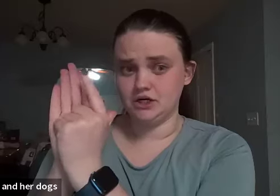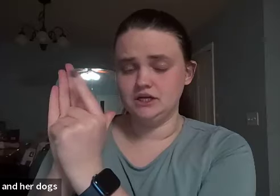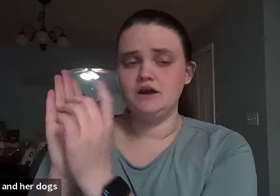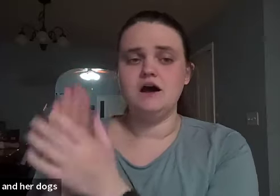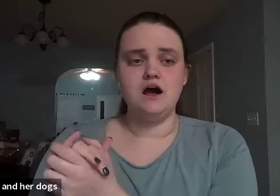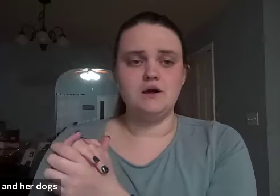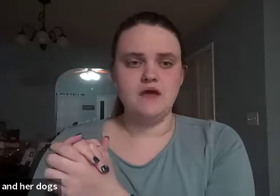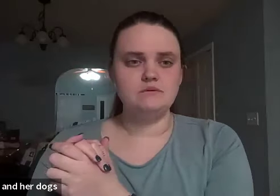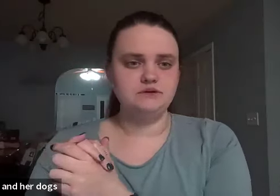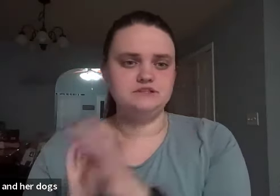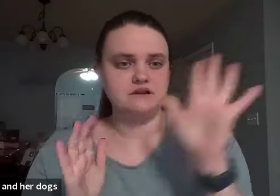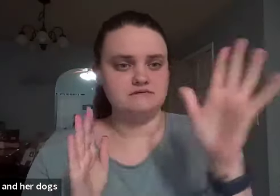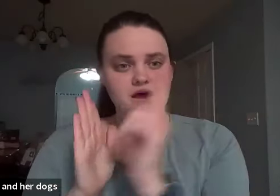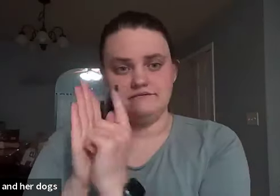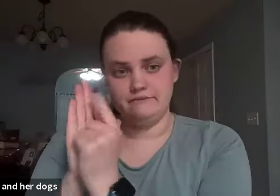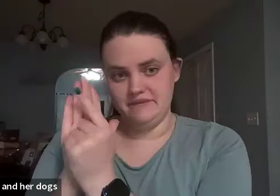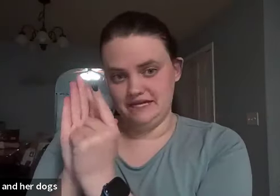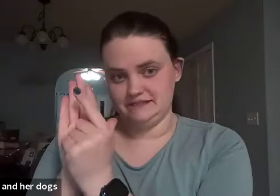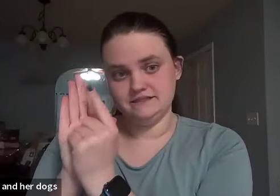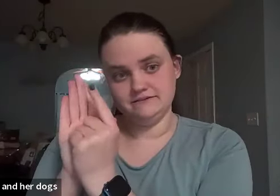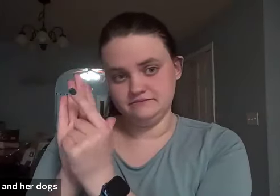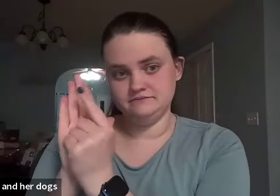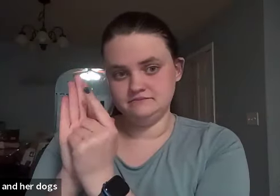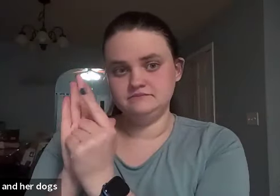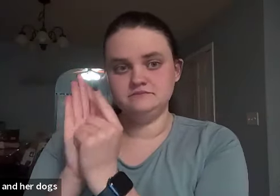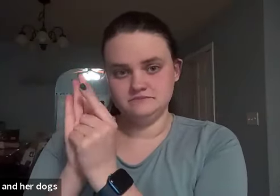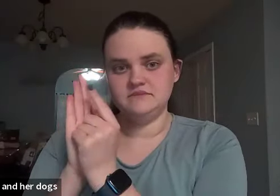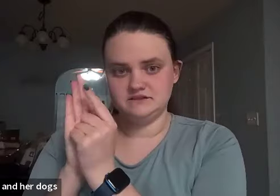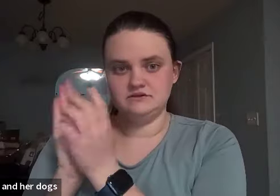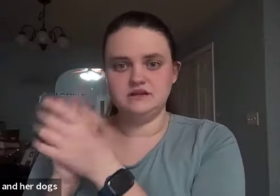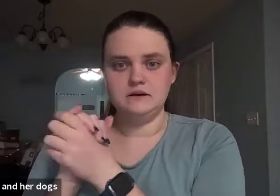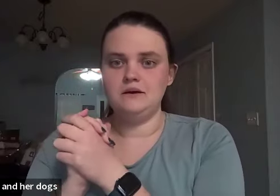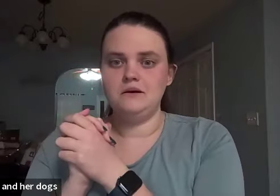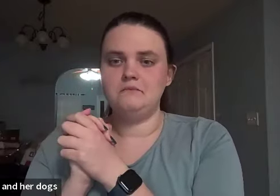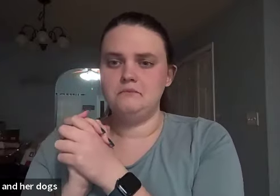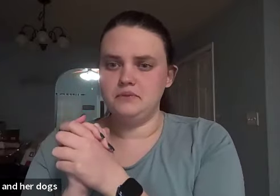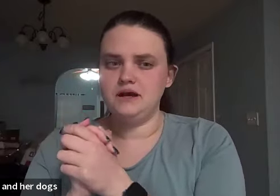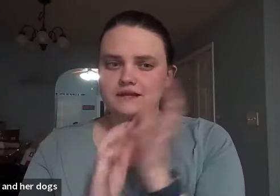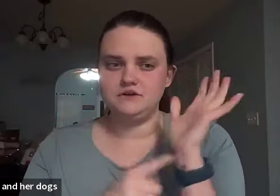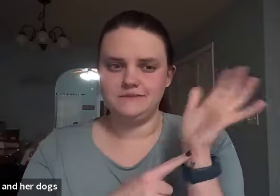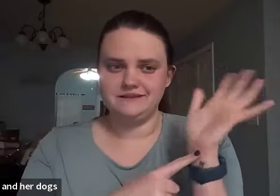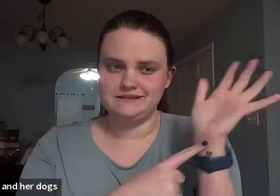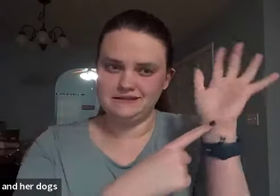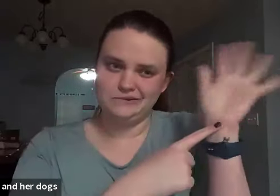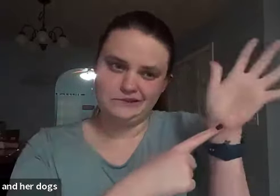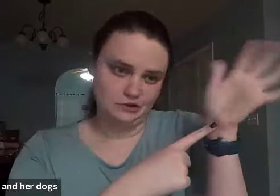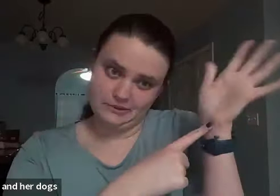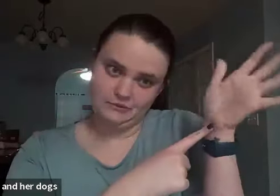here. That one you would do like 5 minutes, that sort of thing. But I do commonly see this one a little bit